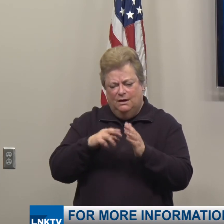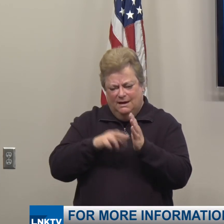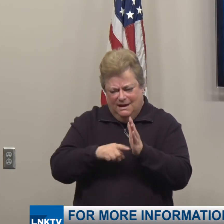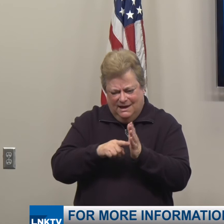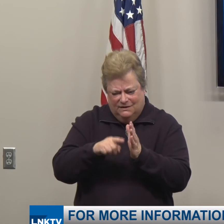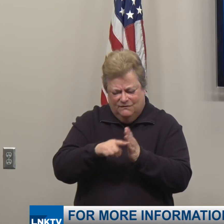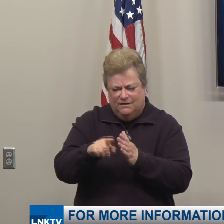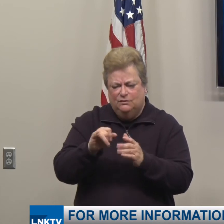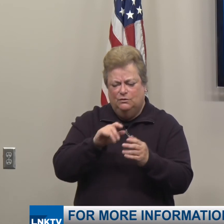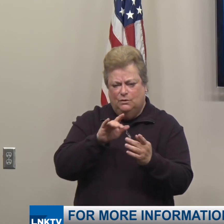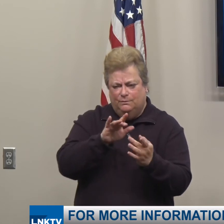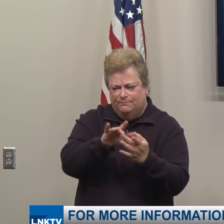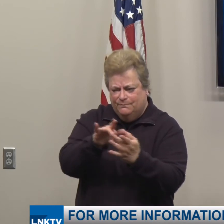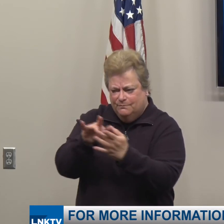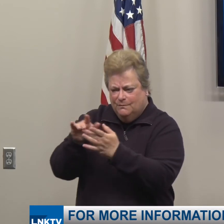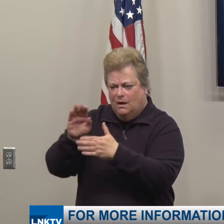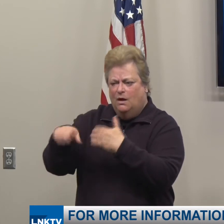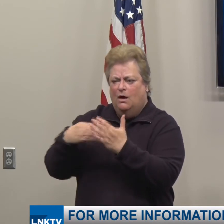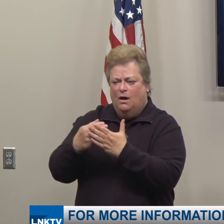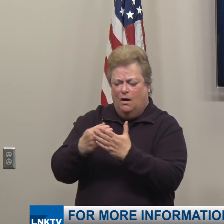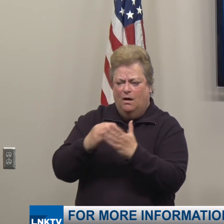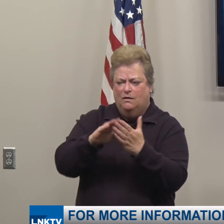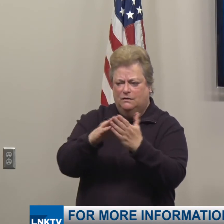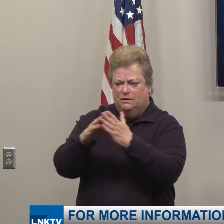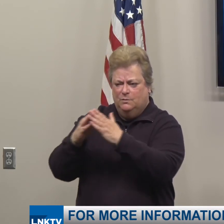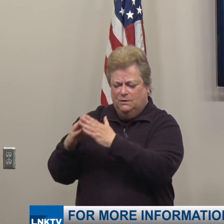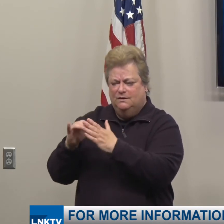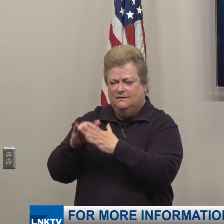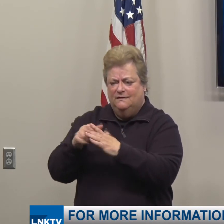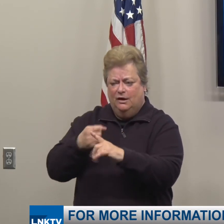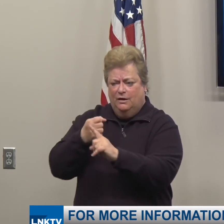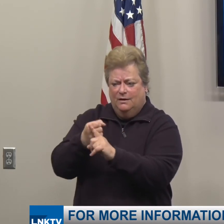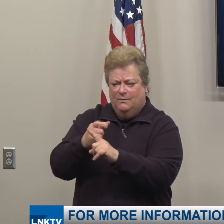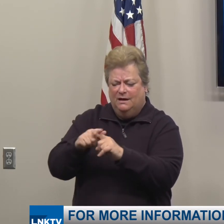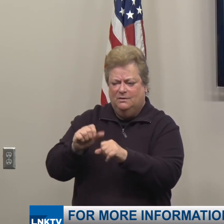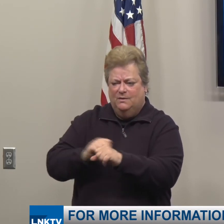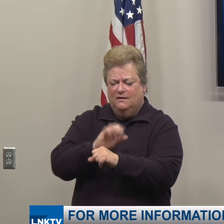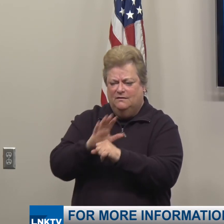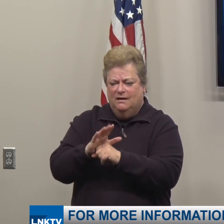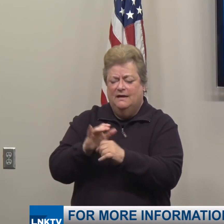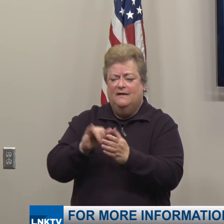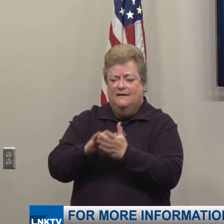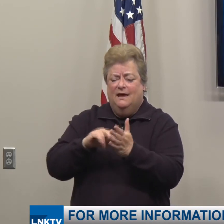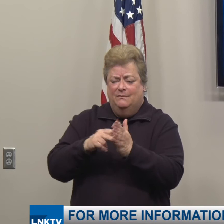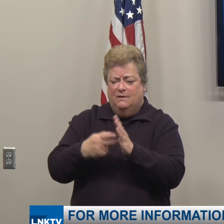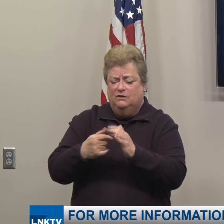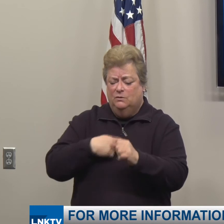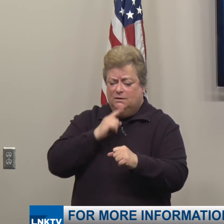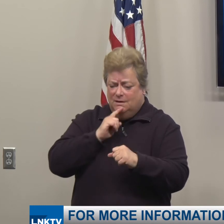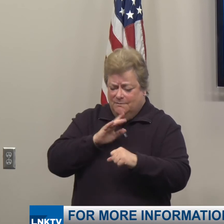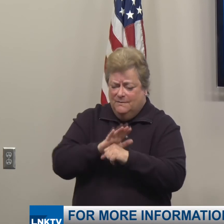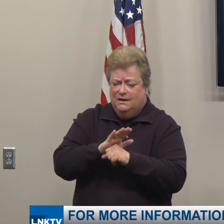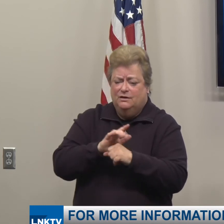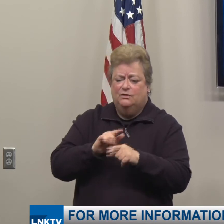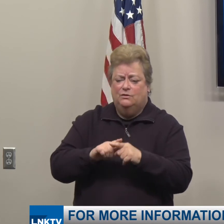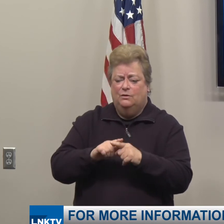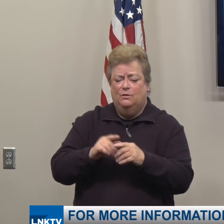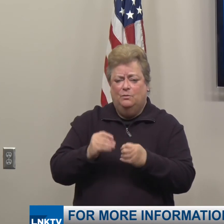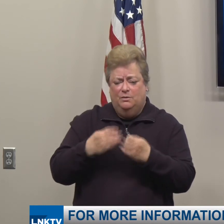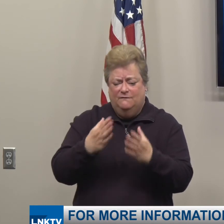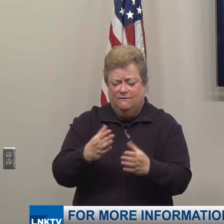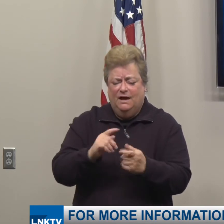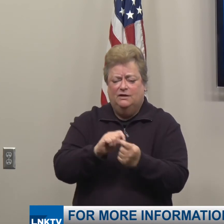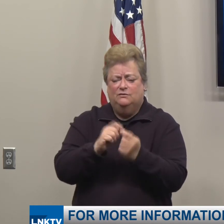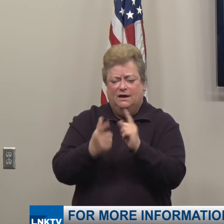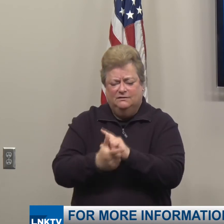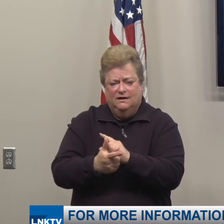to communities disproportionately impacted by the virus. This means we will remain committed to providing translation and interpretation